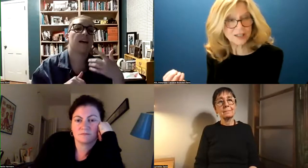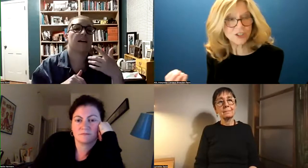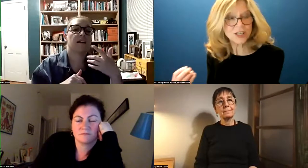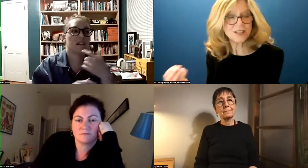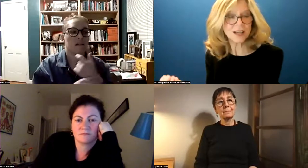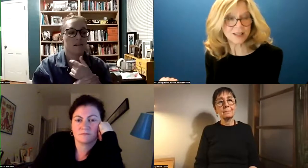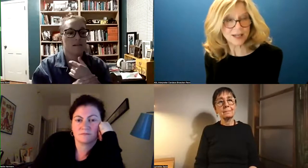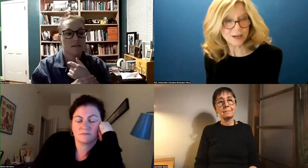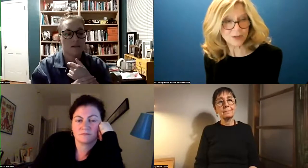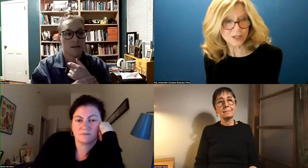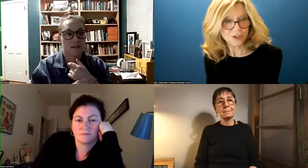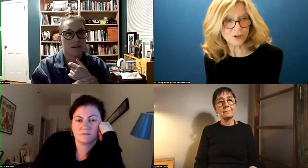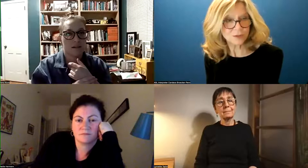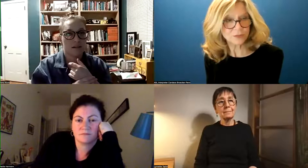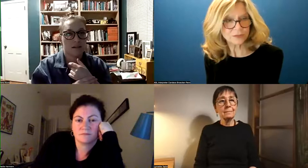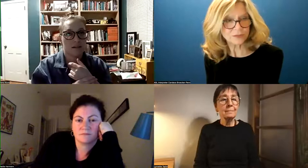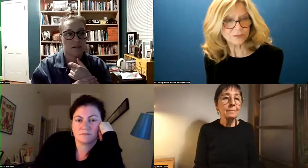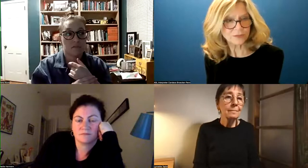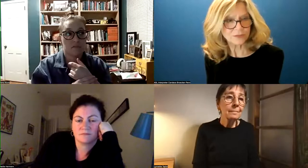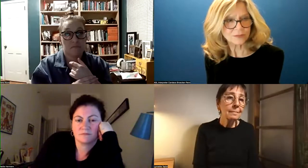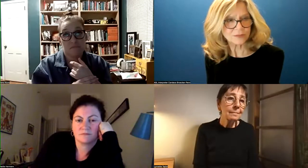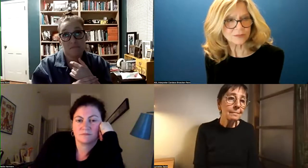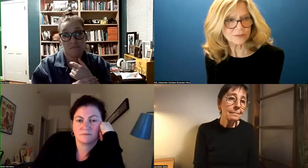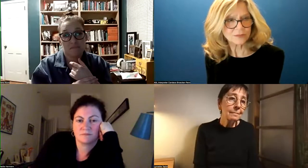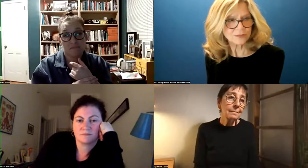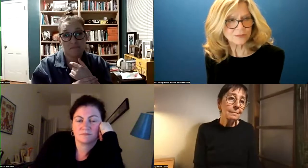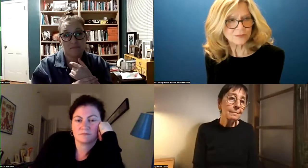using English as a second language